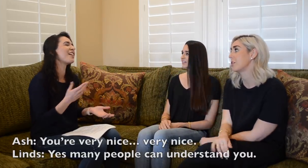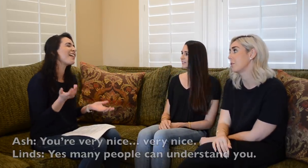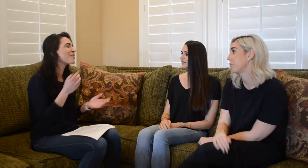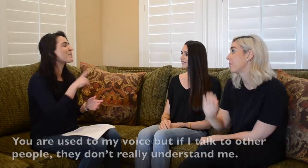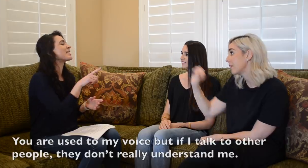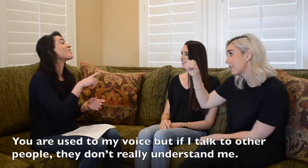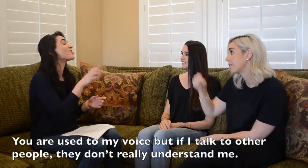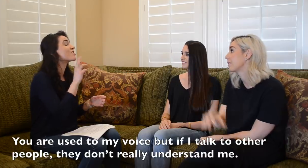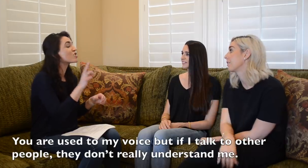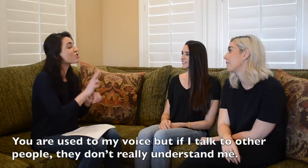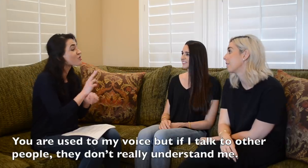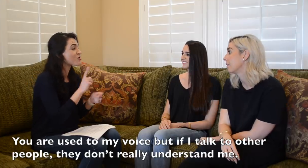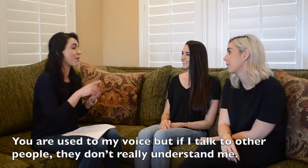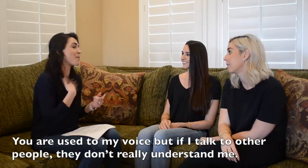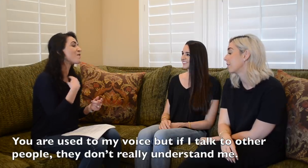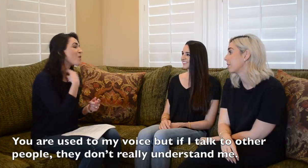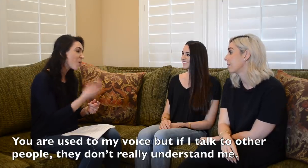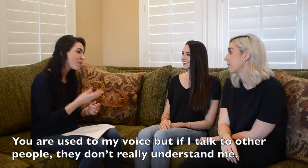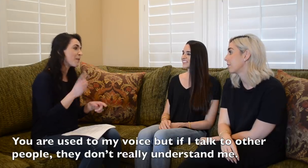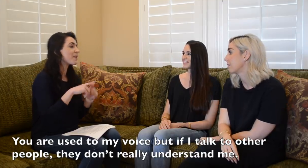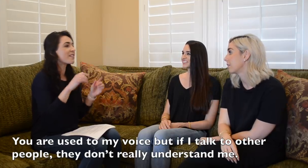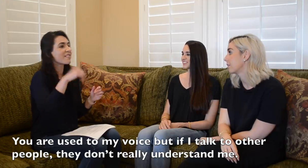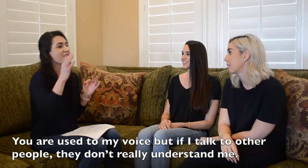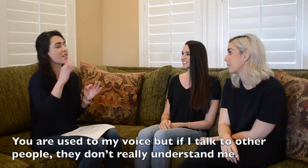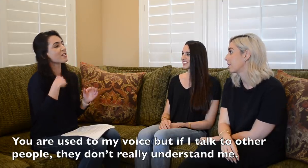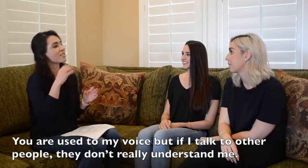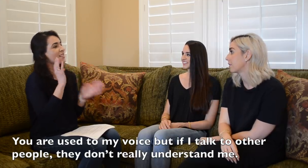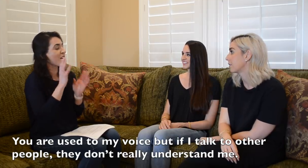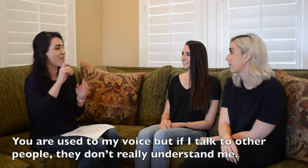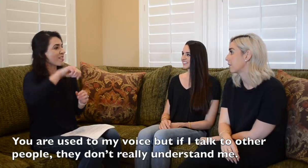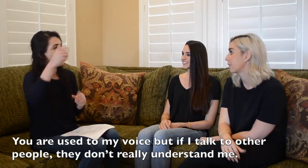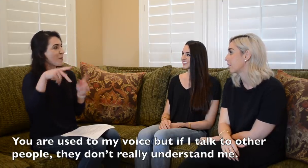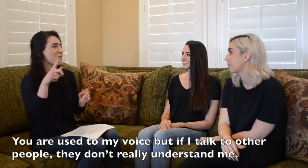I've used your voice, yeah.